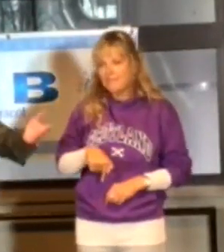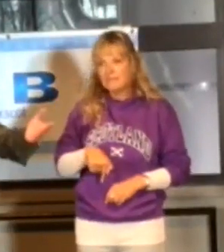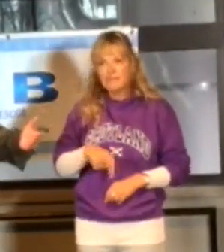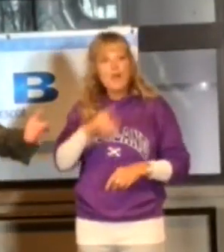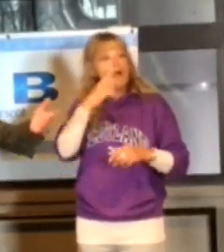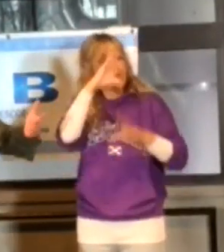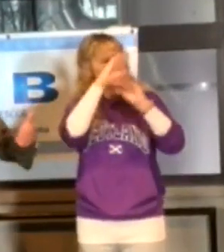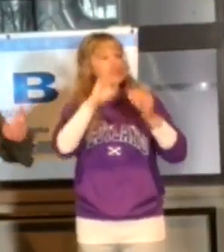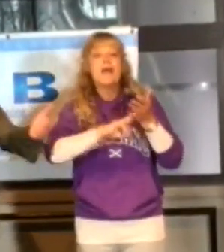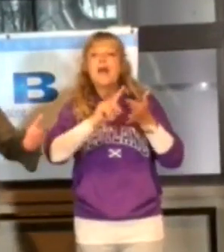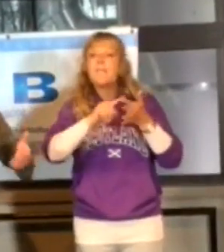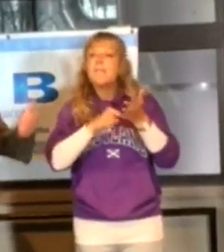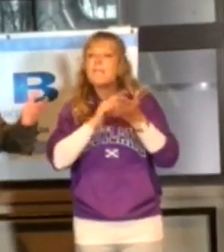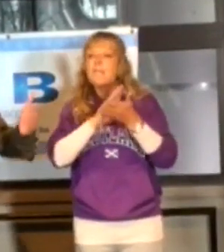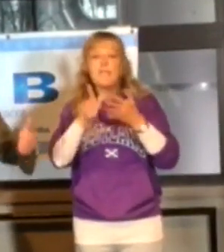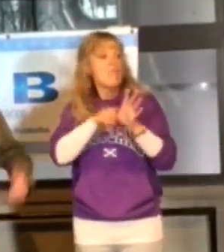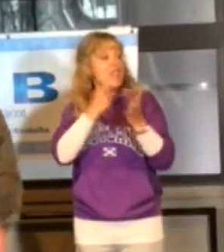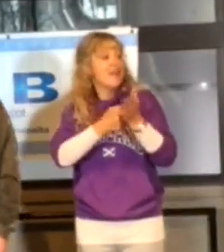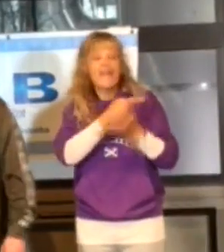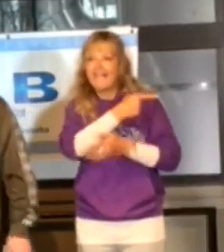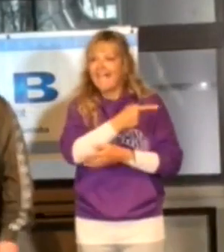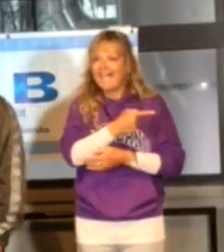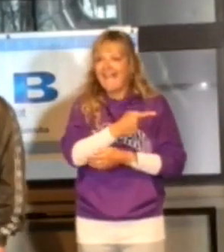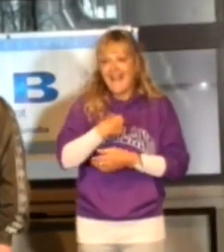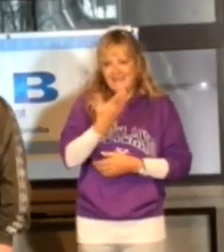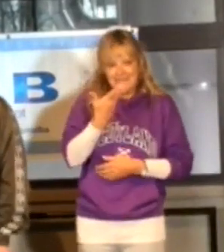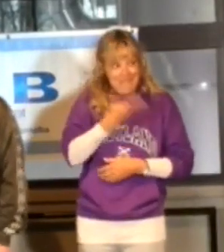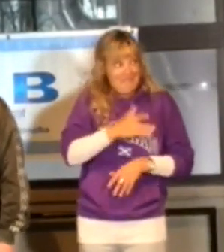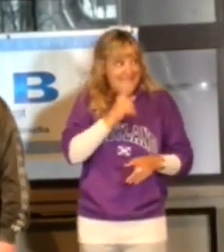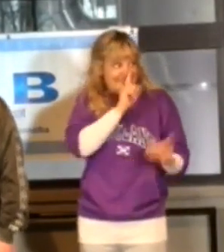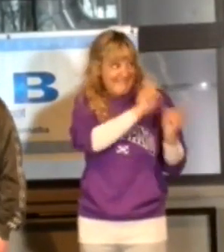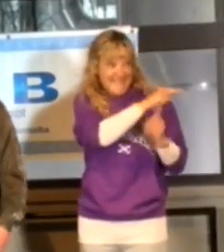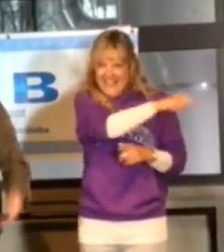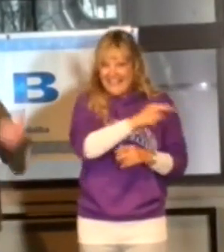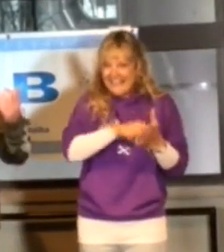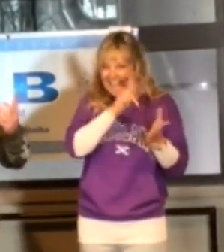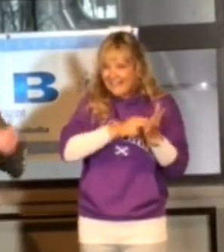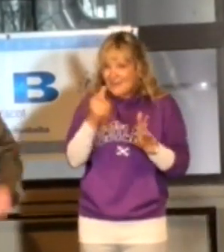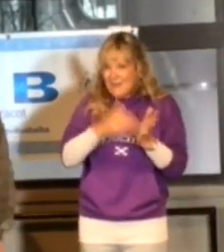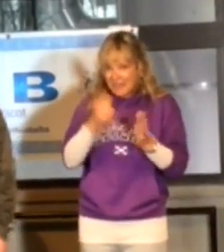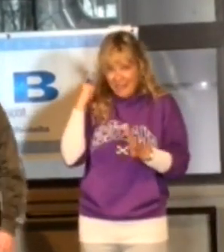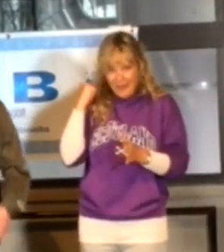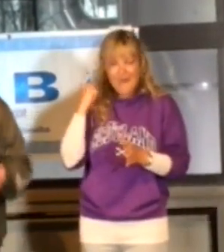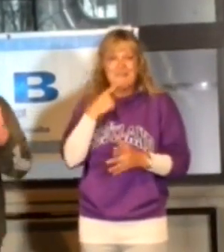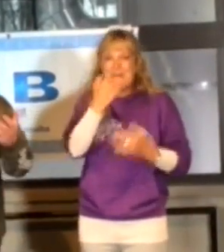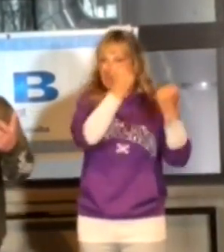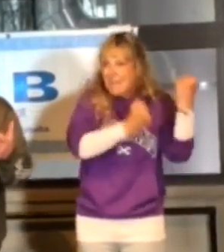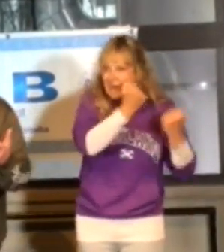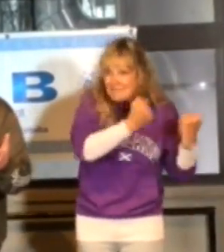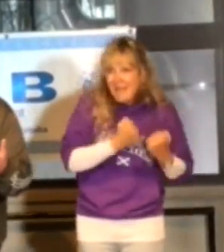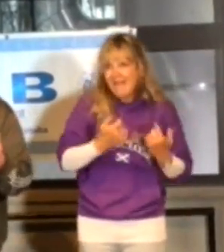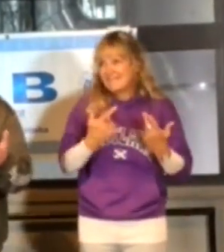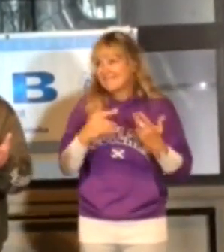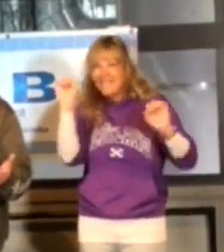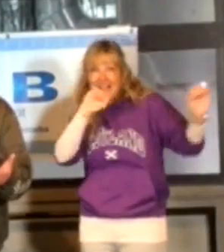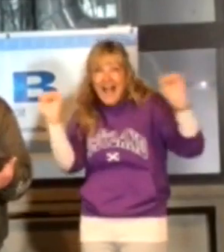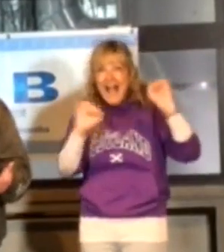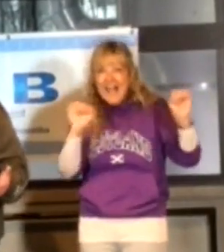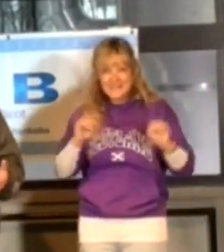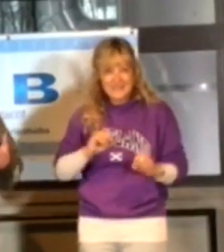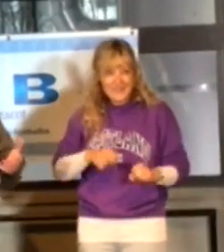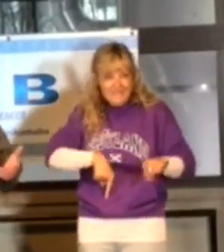mentioned Merthyr, and I was there listening to Ian a few months ago. A minibus came up from Merthyr. There were football fans, Welsh football